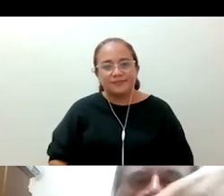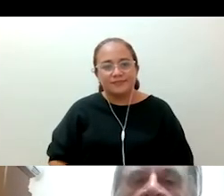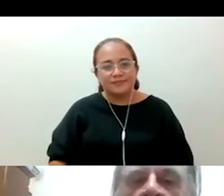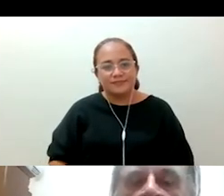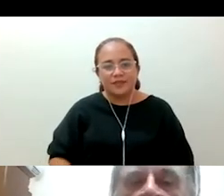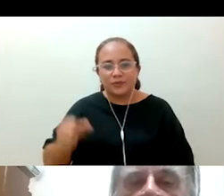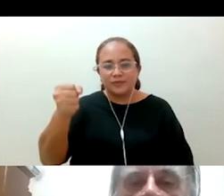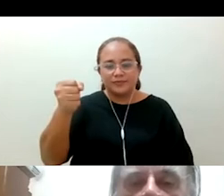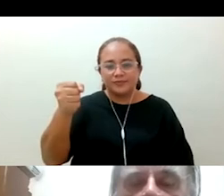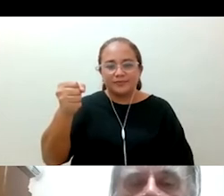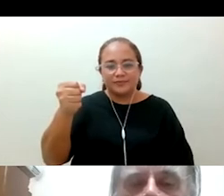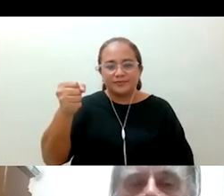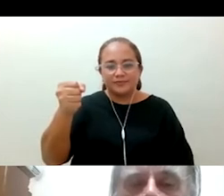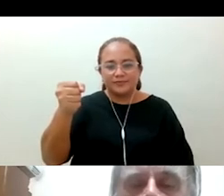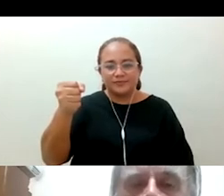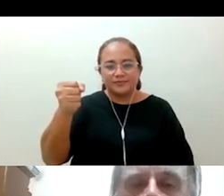Okay, well, let's see.